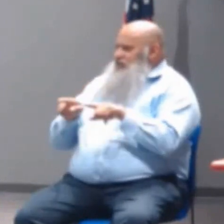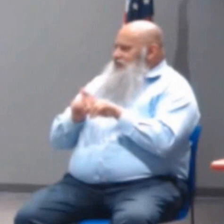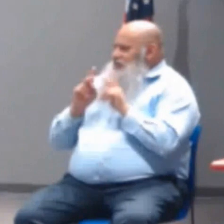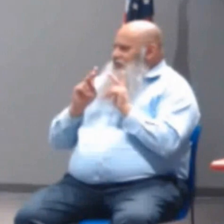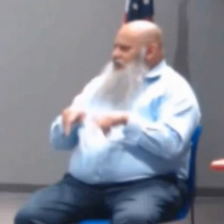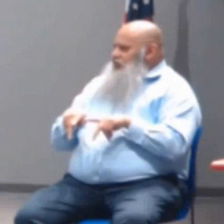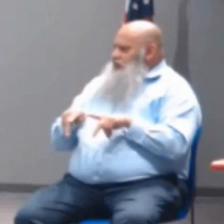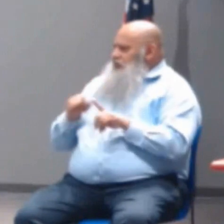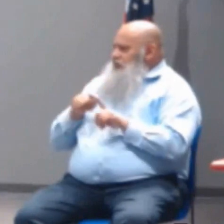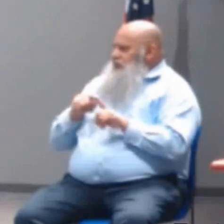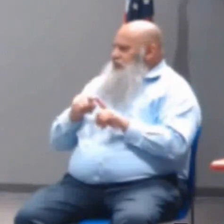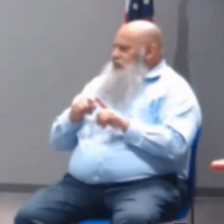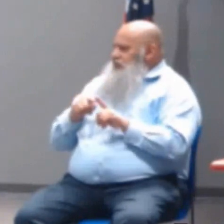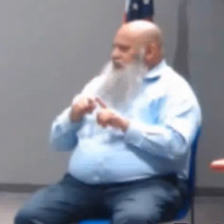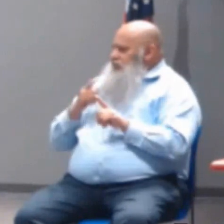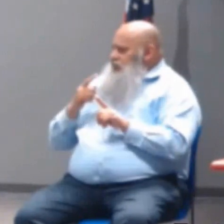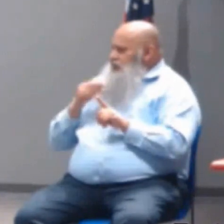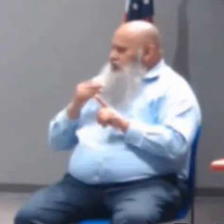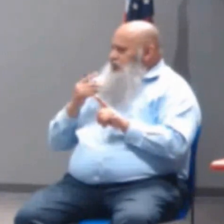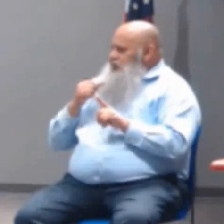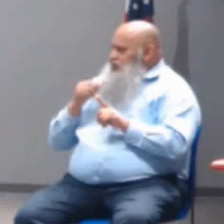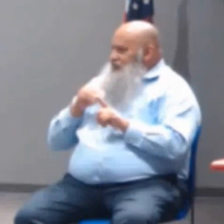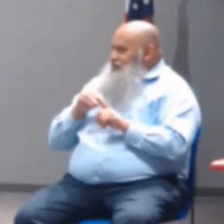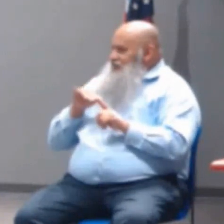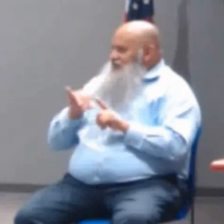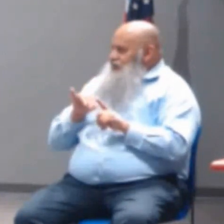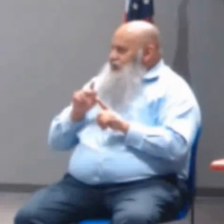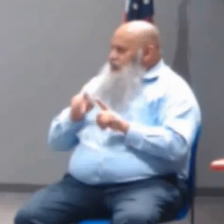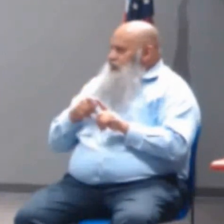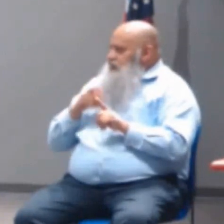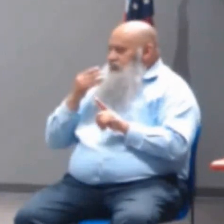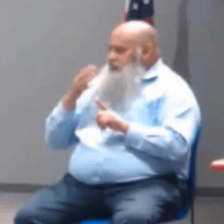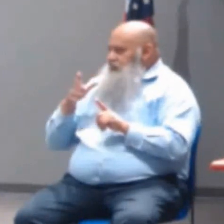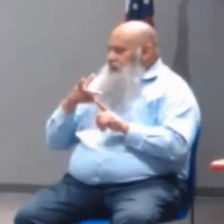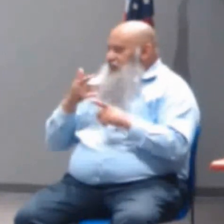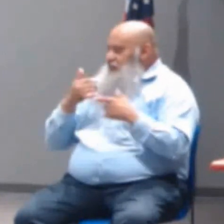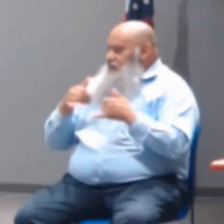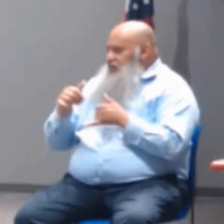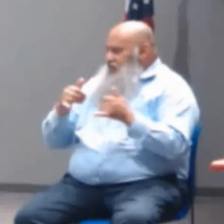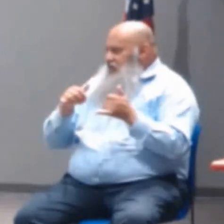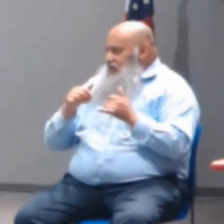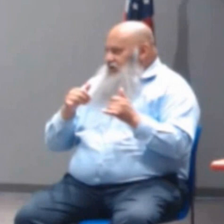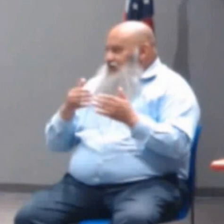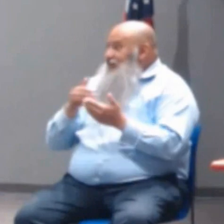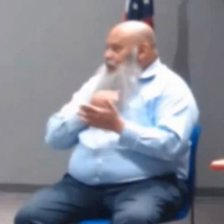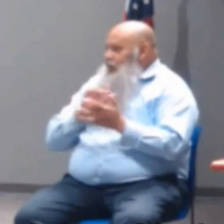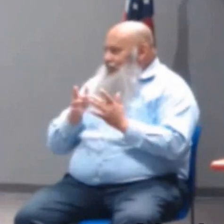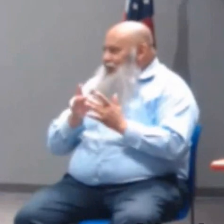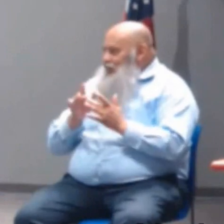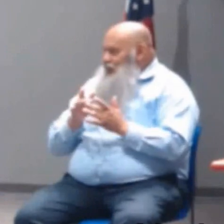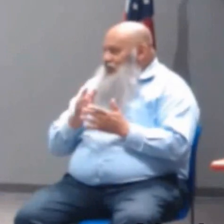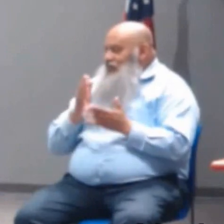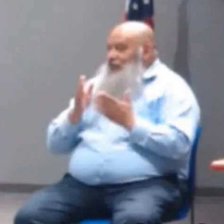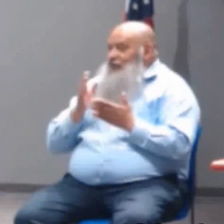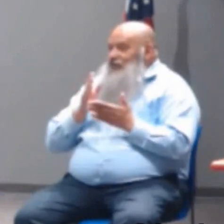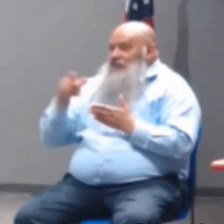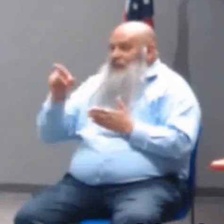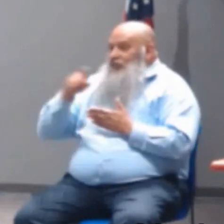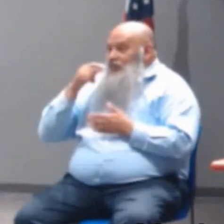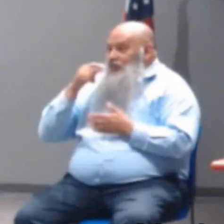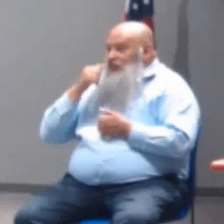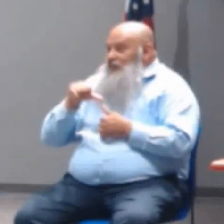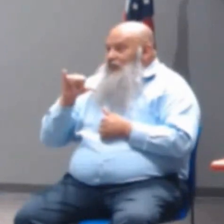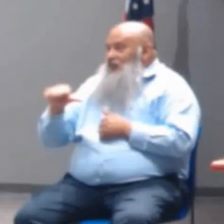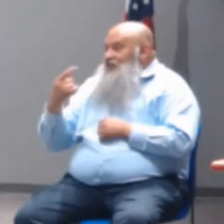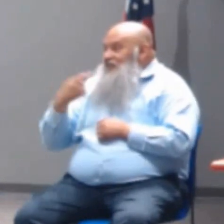person. But they didn't think too much about it, and they just played and did whatever kids did before the internet. Maybe some of you remember those